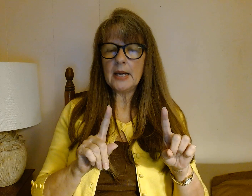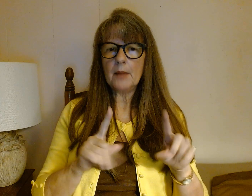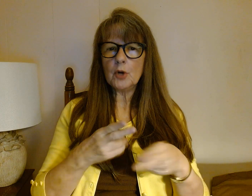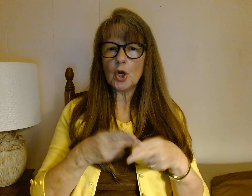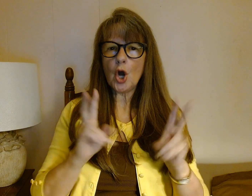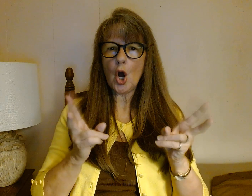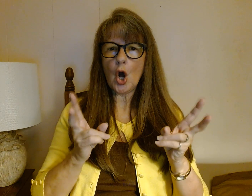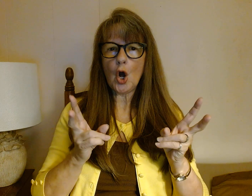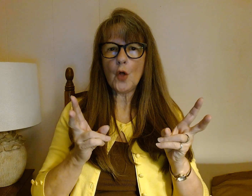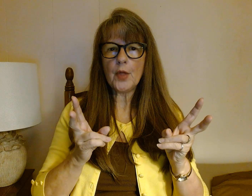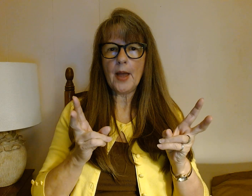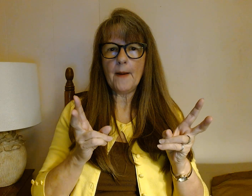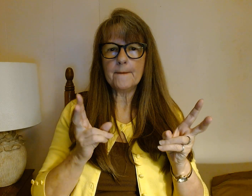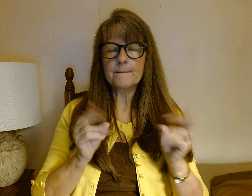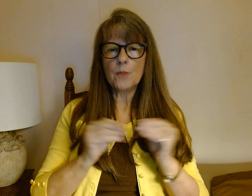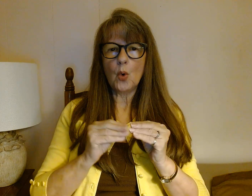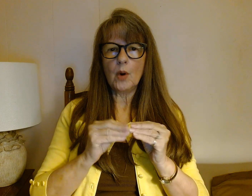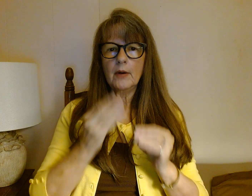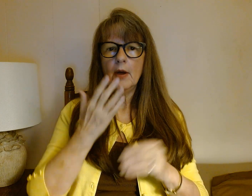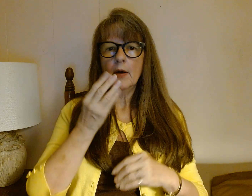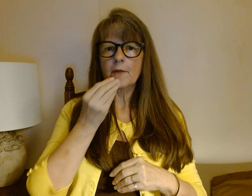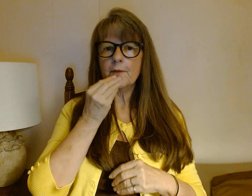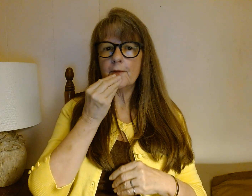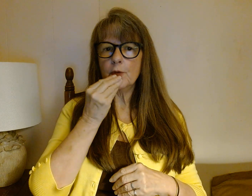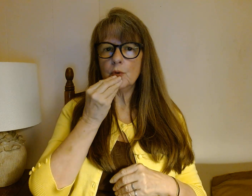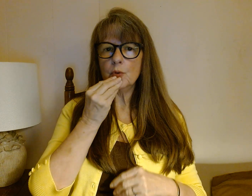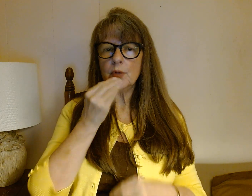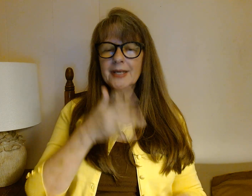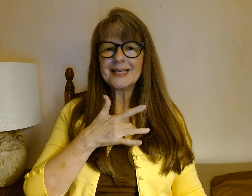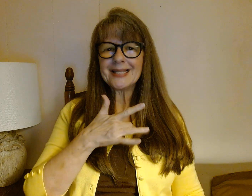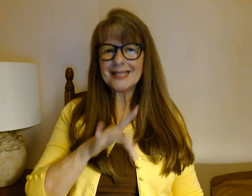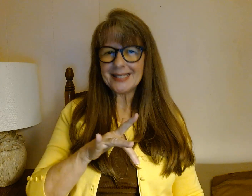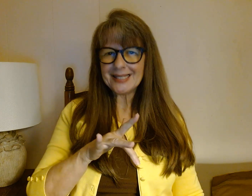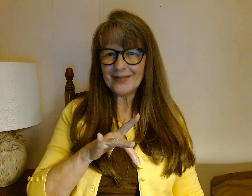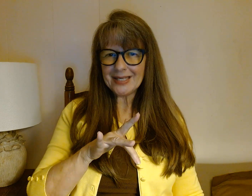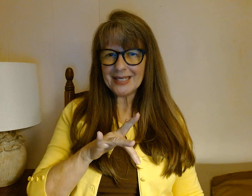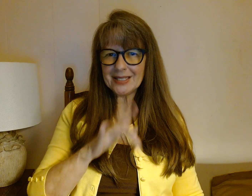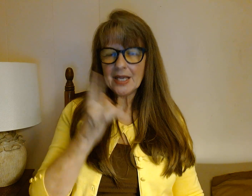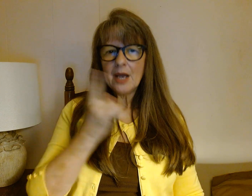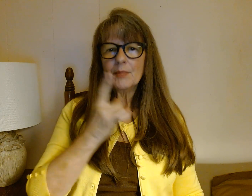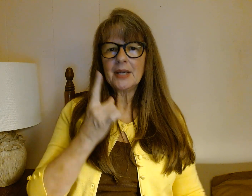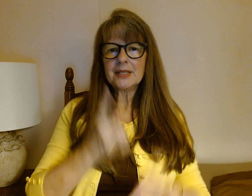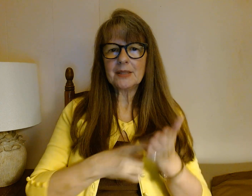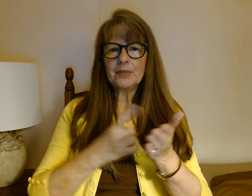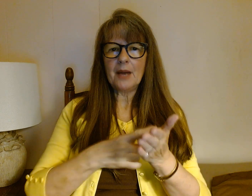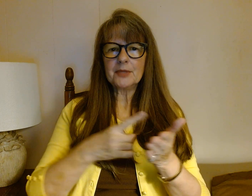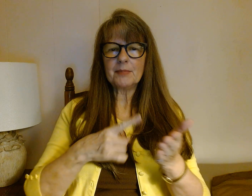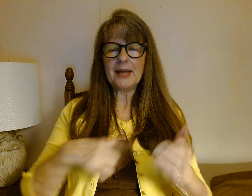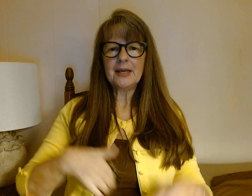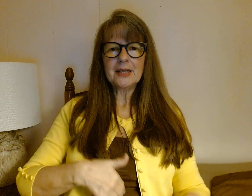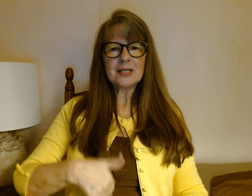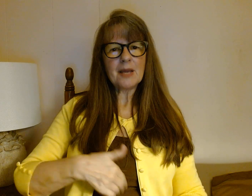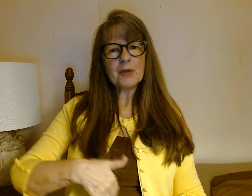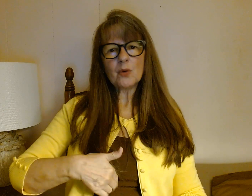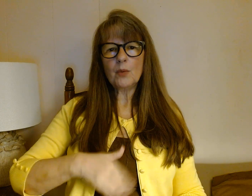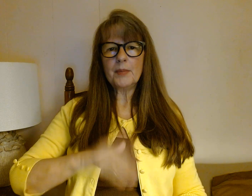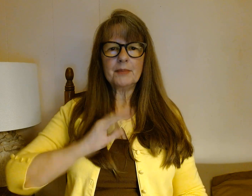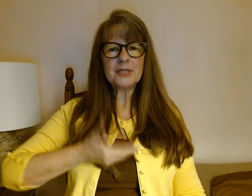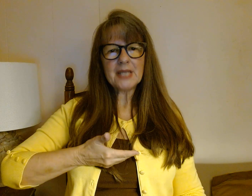going to call them more food sensitivities because sometimes my stomach will be